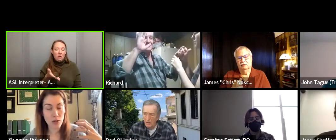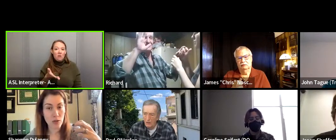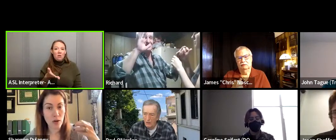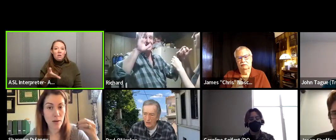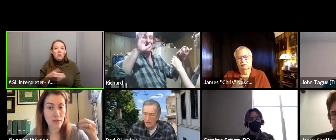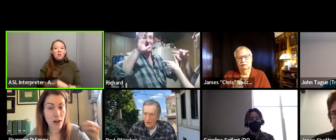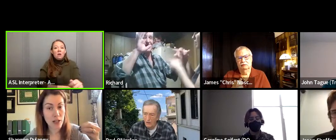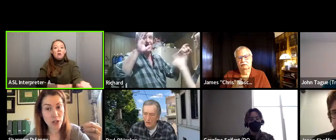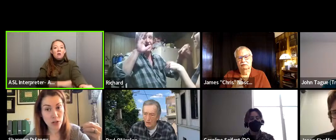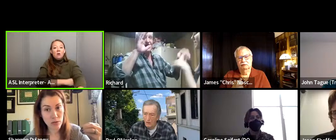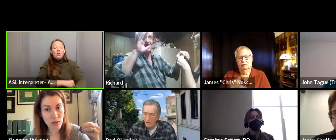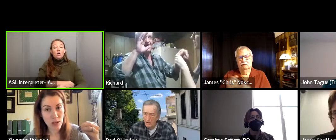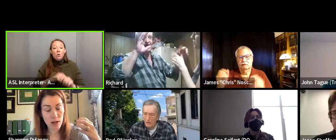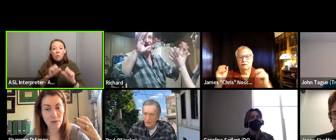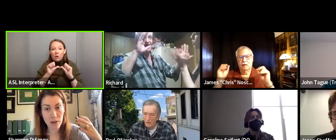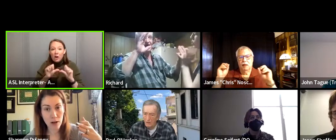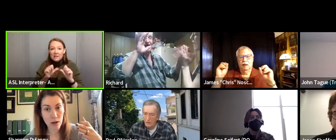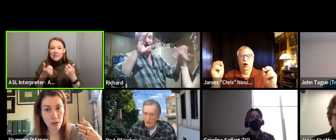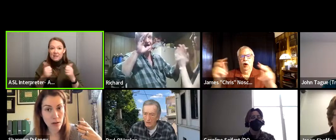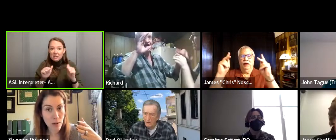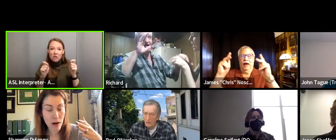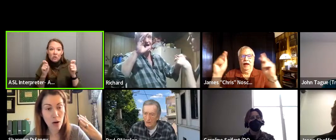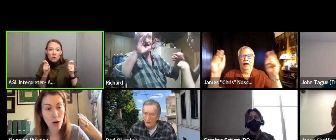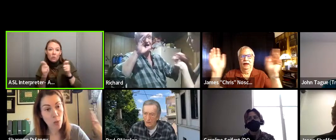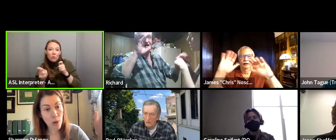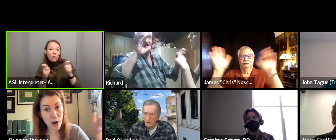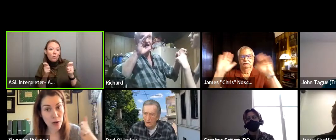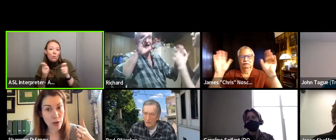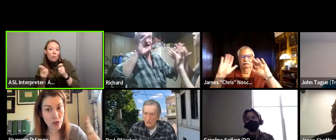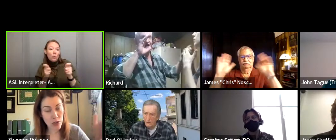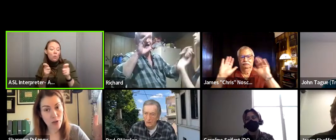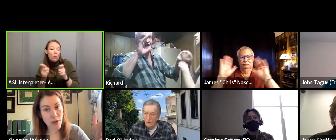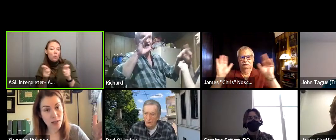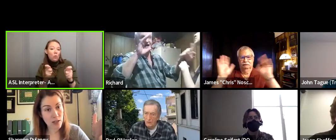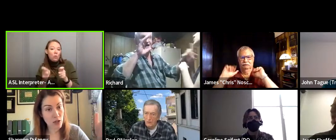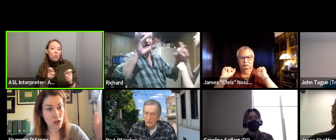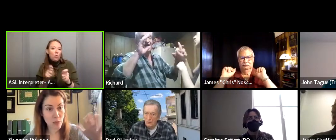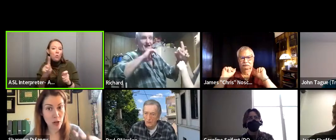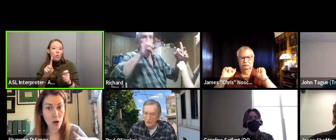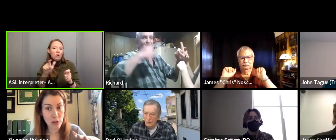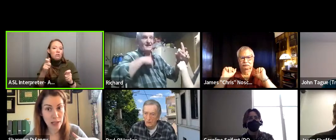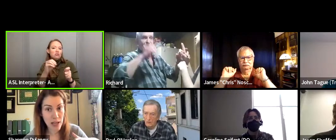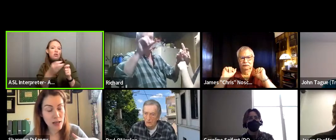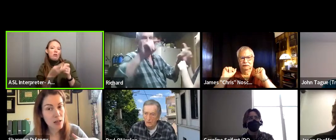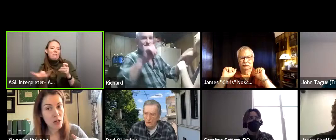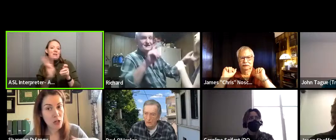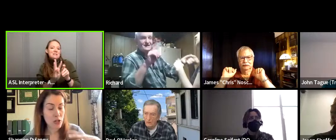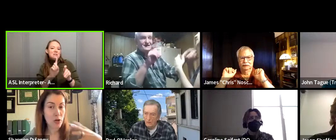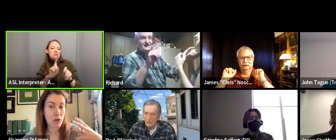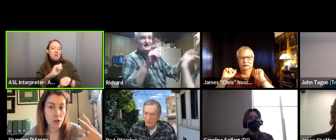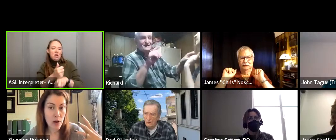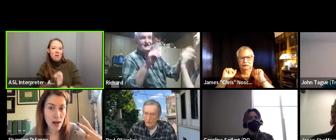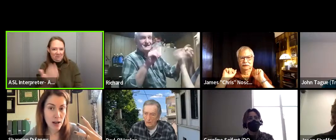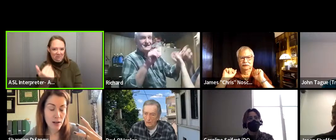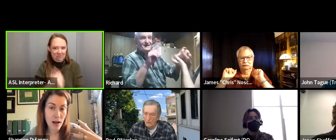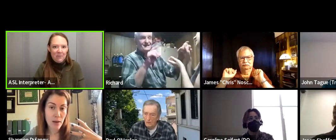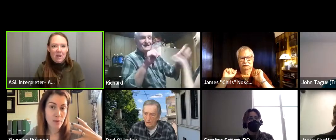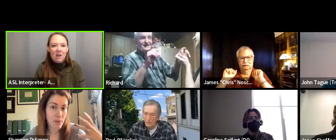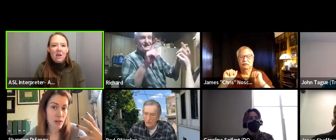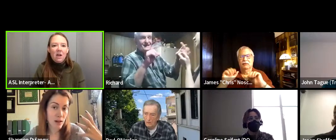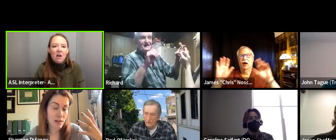trying to fine tune and fine hone about where those geofences should be overlaid. So if you